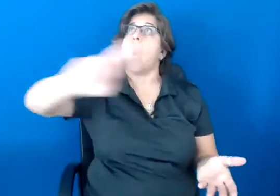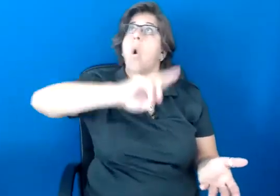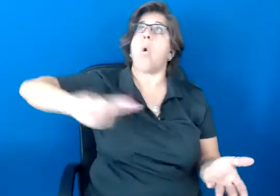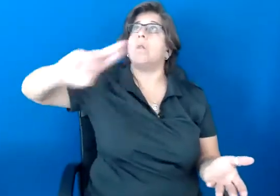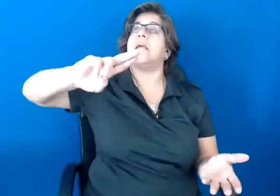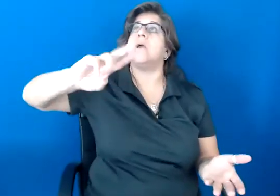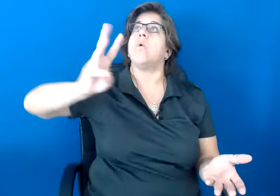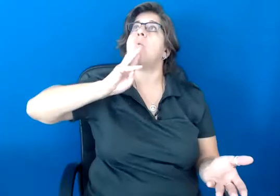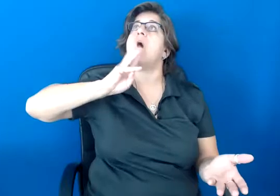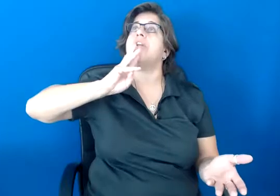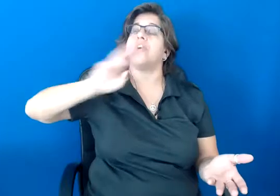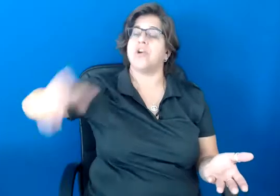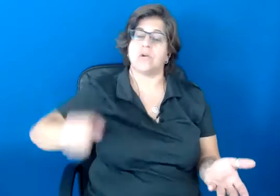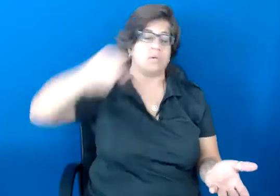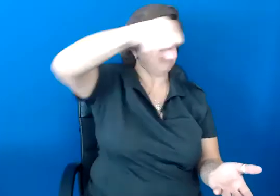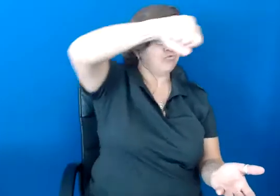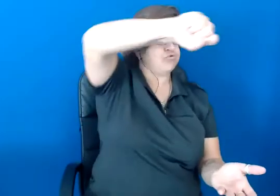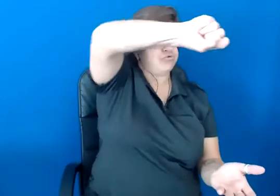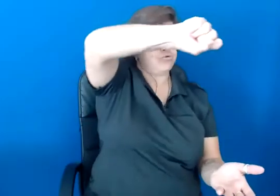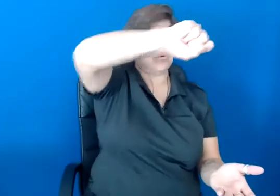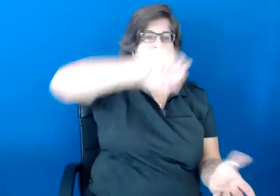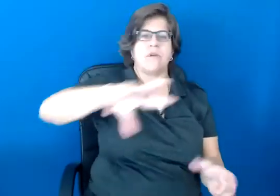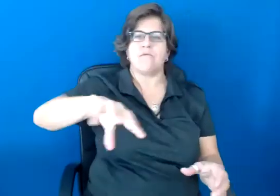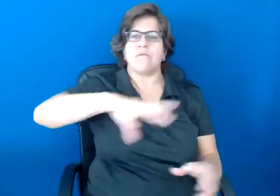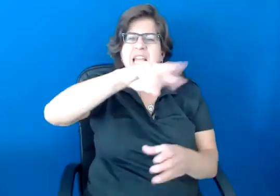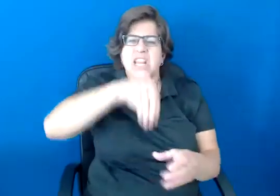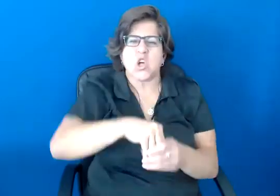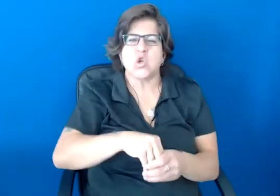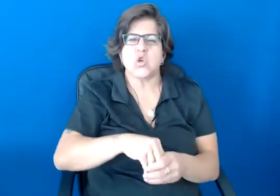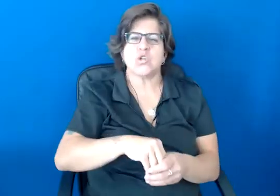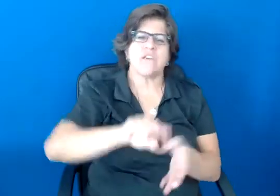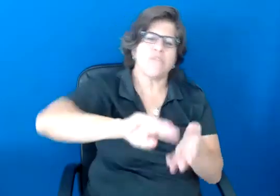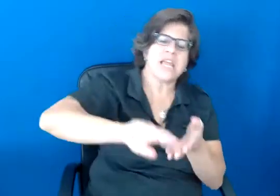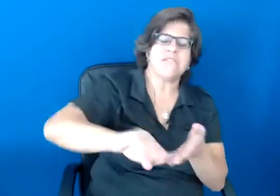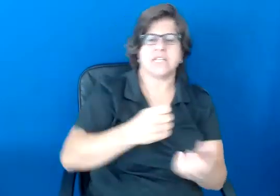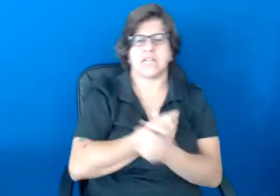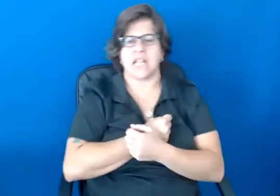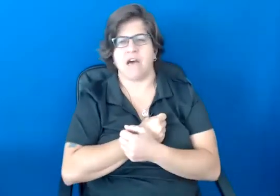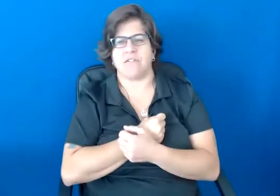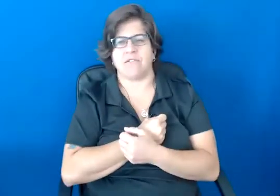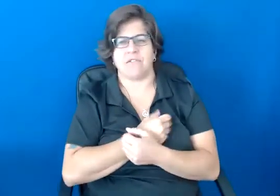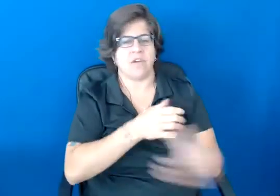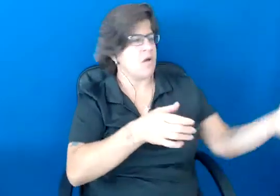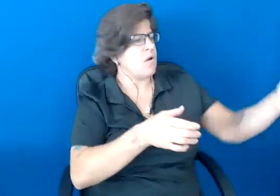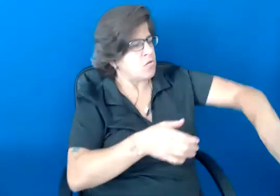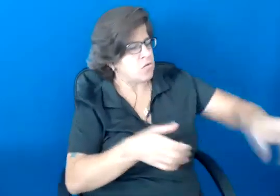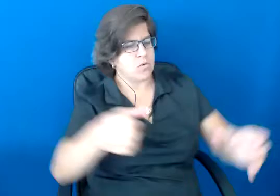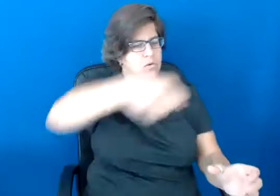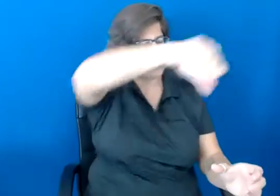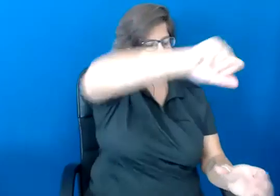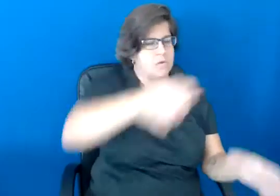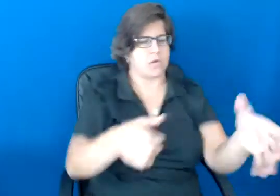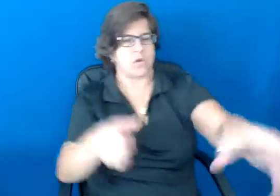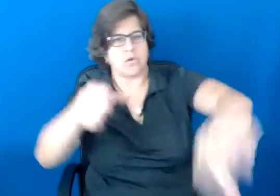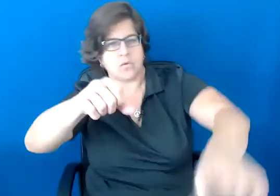divine water and forgiveness and love. And eventually all my glasses will be filled with that water. And the